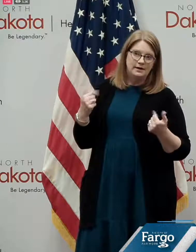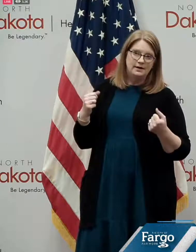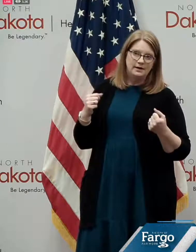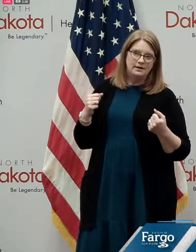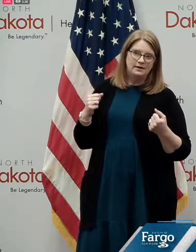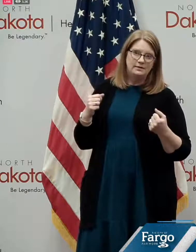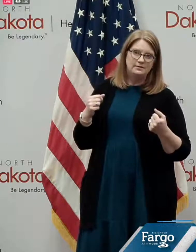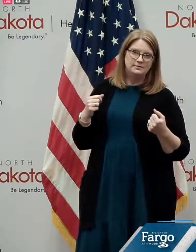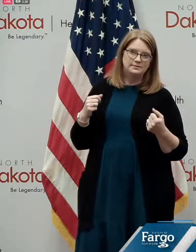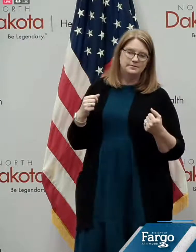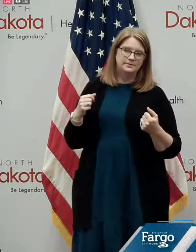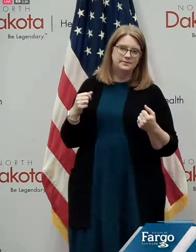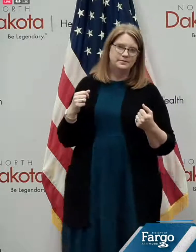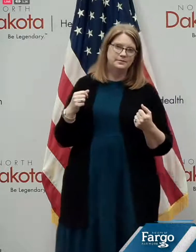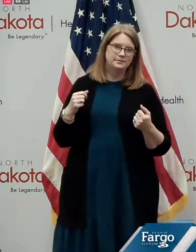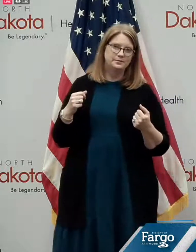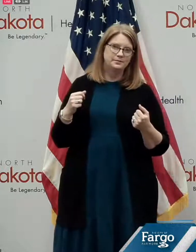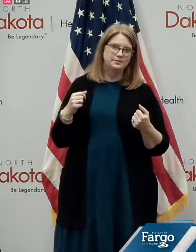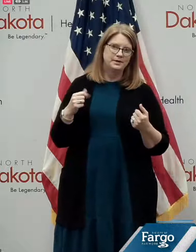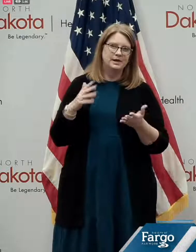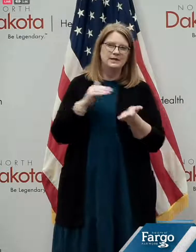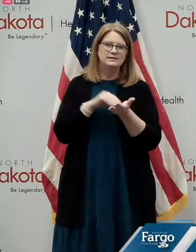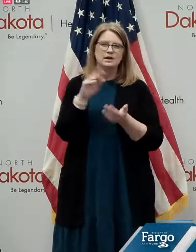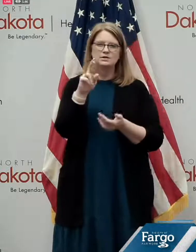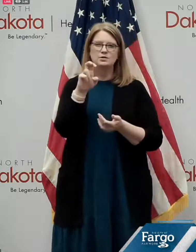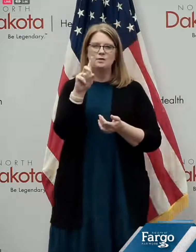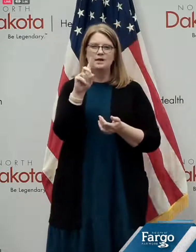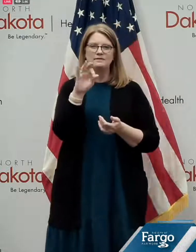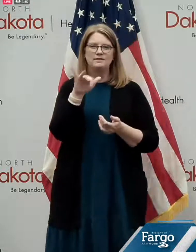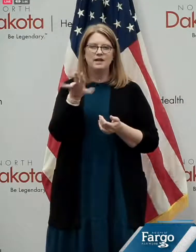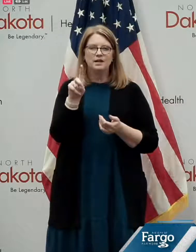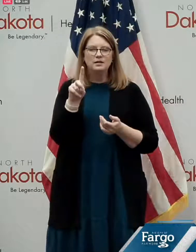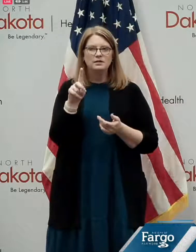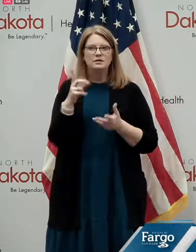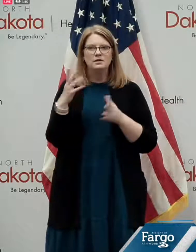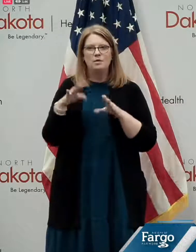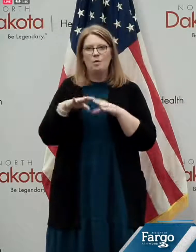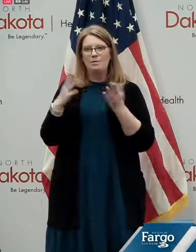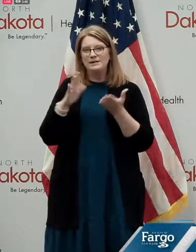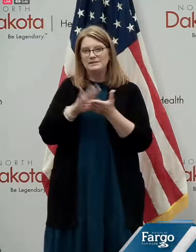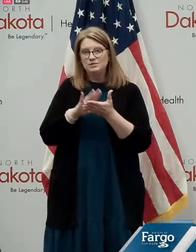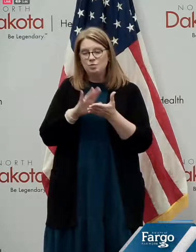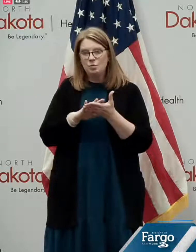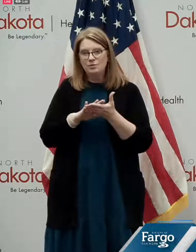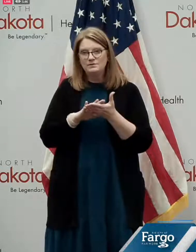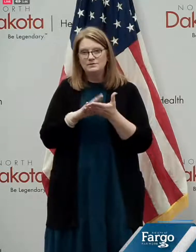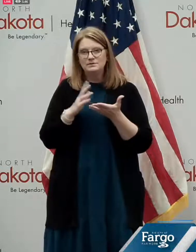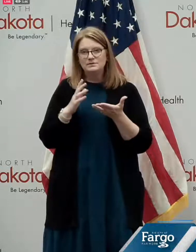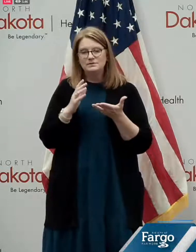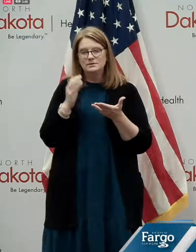this is not. I think Dr. Redfield said, this is not, opening schools is not about